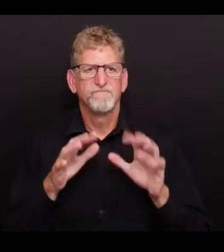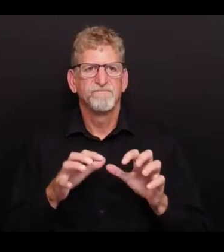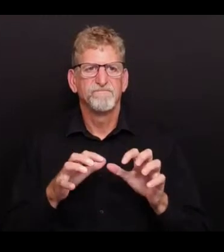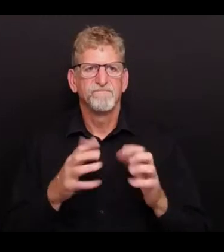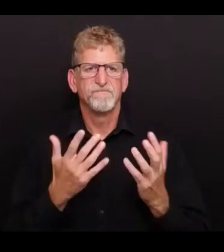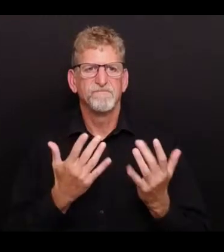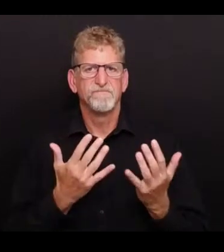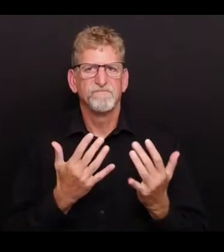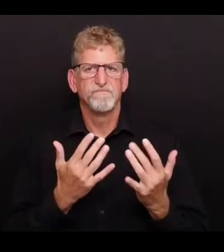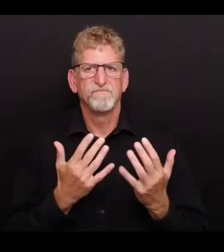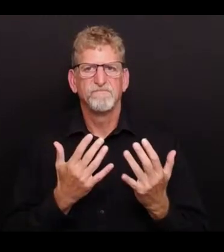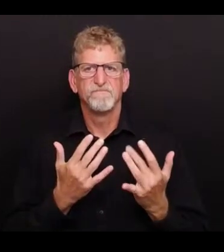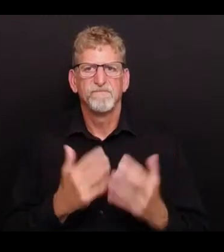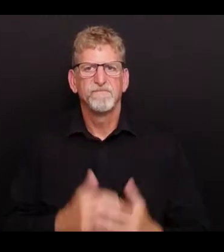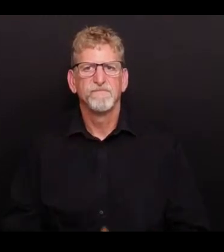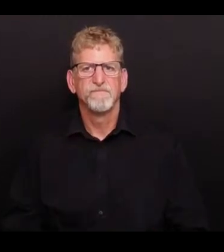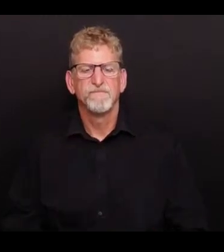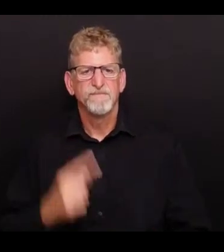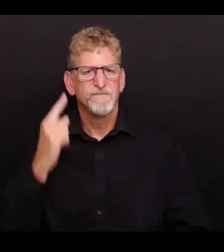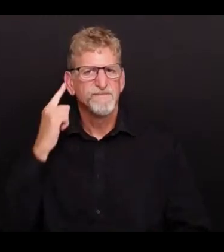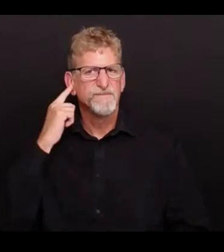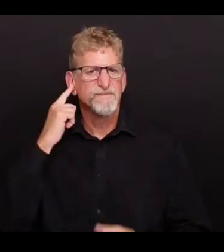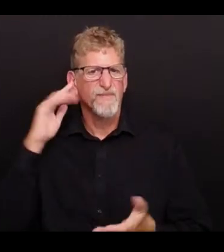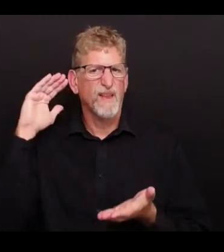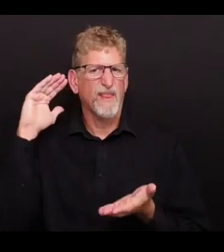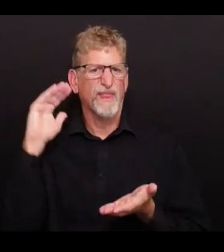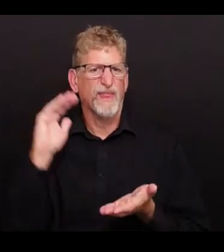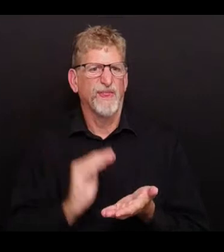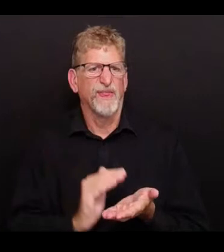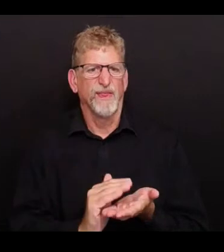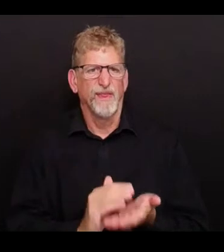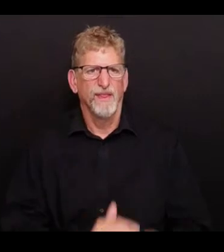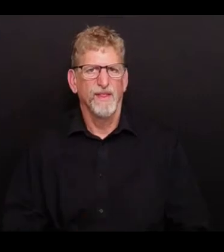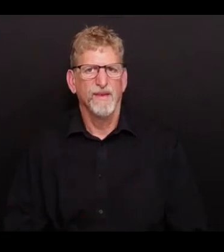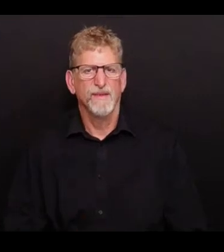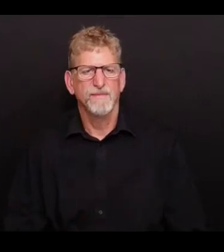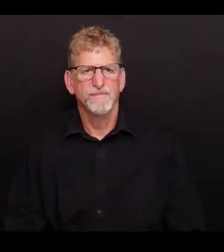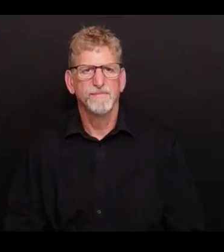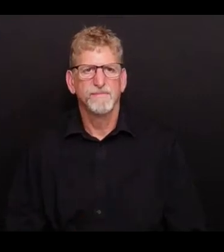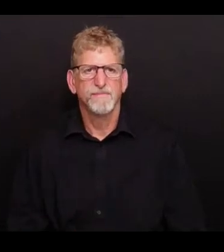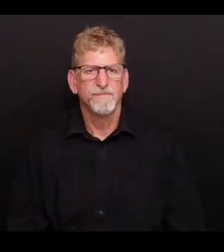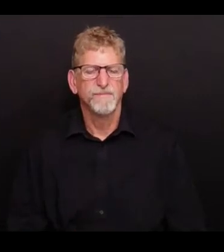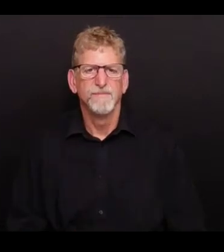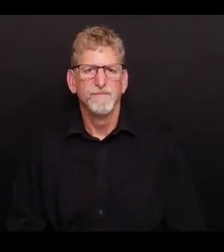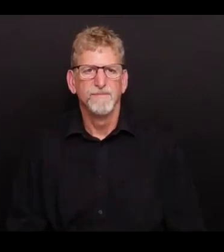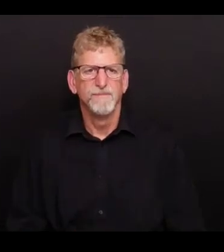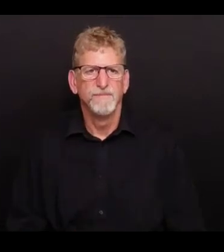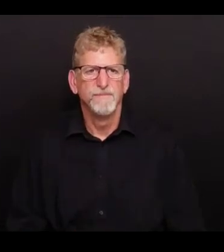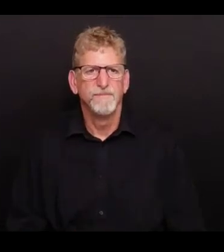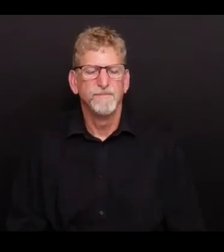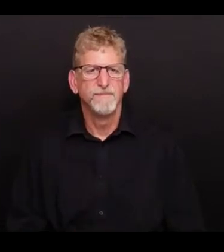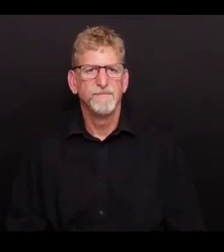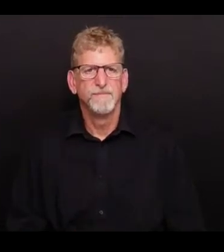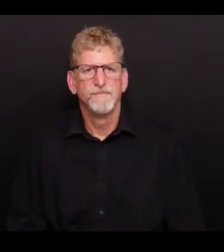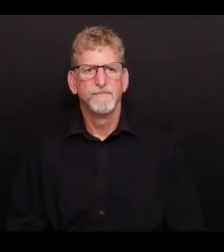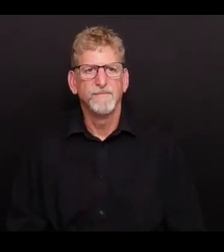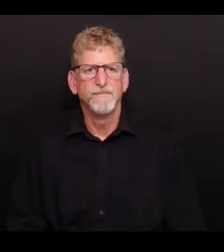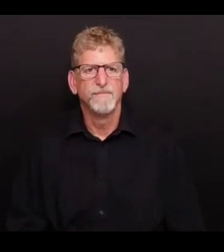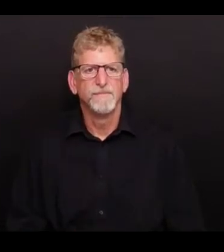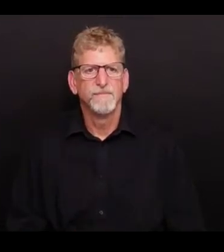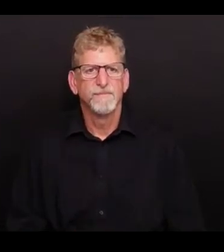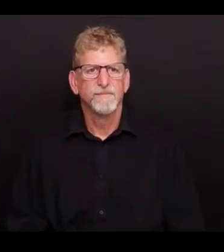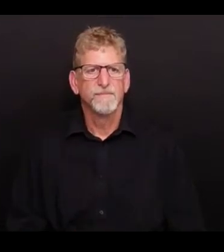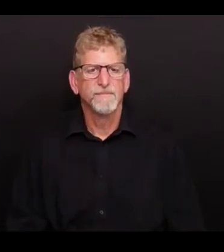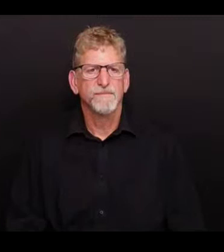the recommended health requirements from the Department of Health and the CDC are also helpful for you to put your kids in school.